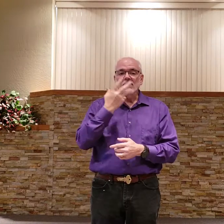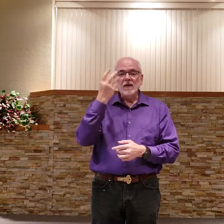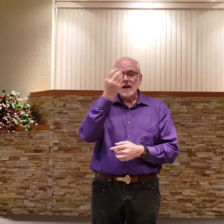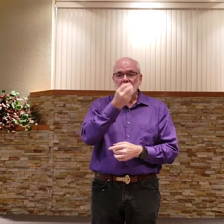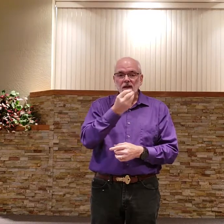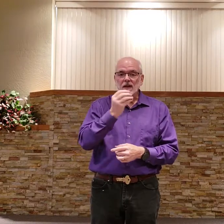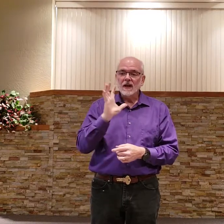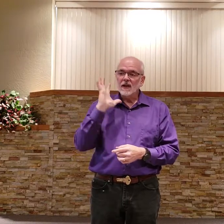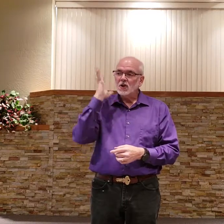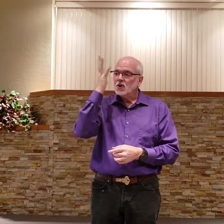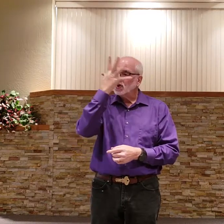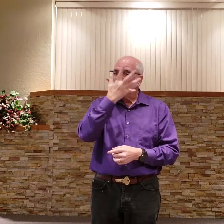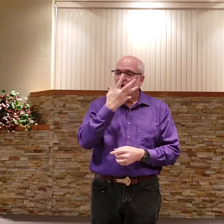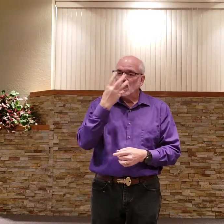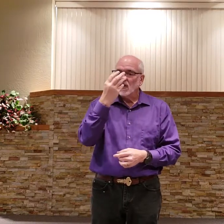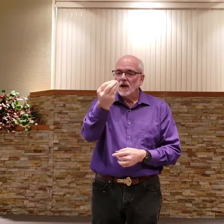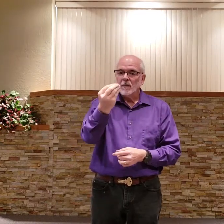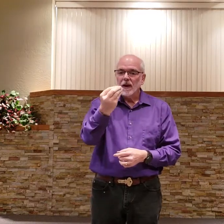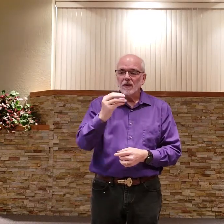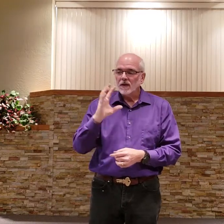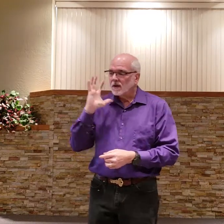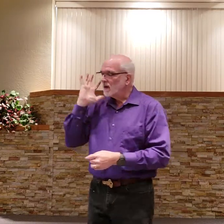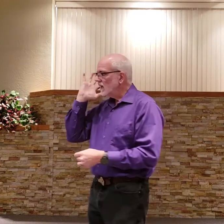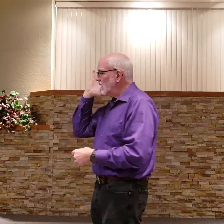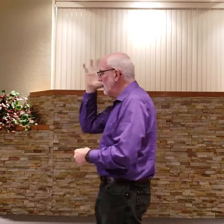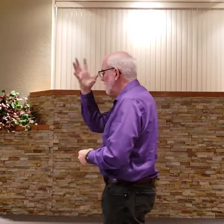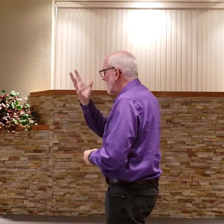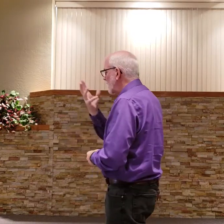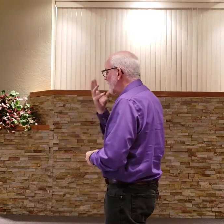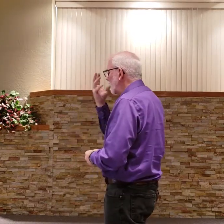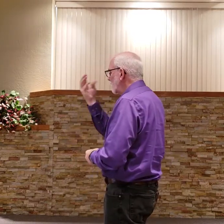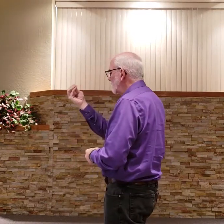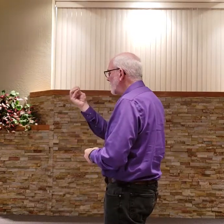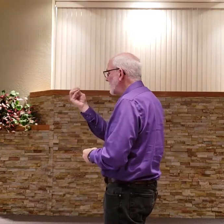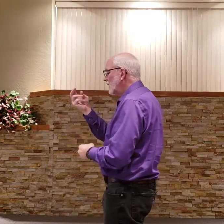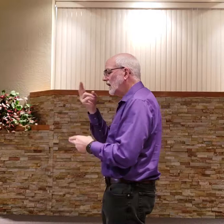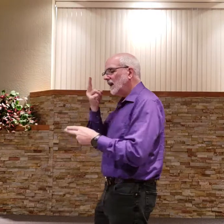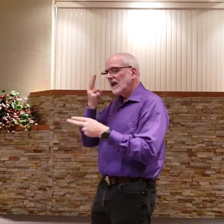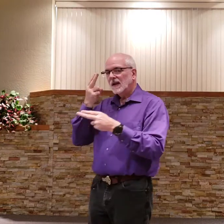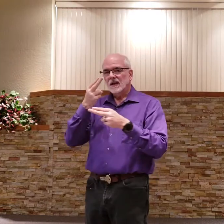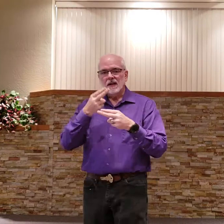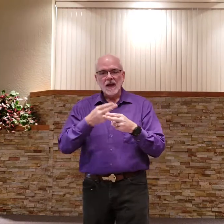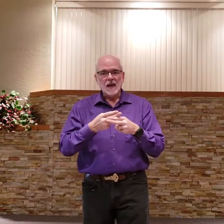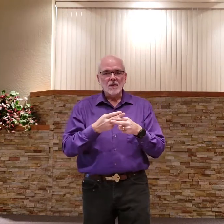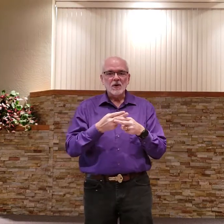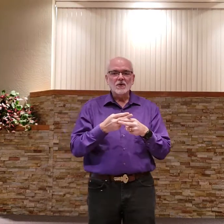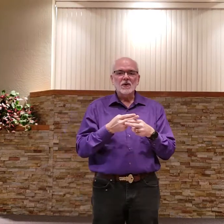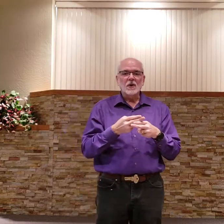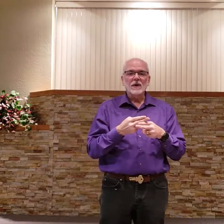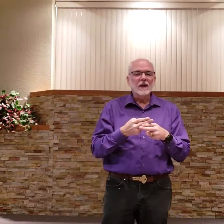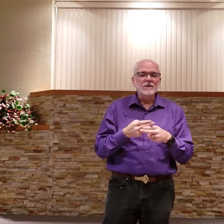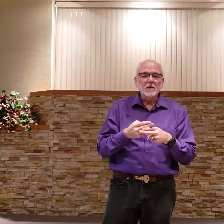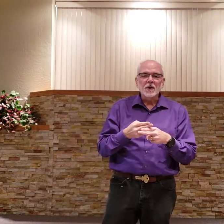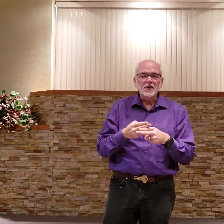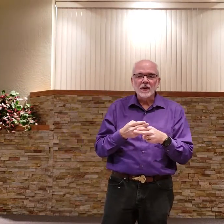lovely. Kind of circle and come out. Lovely name. And you should know name from your